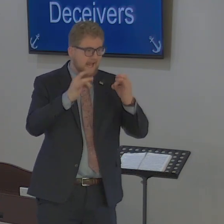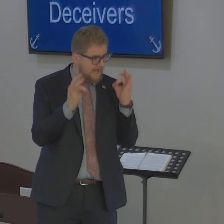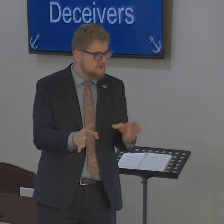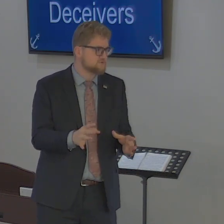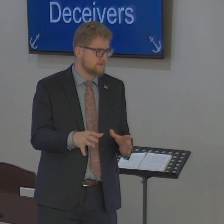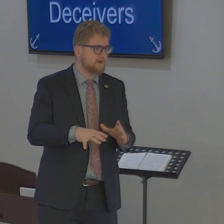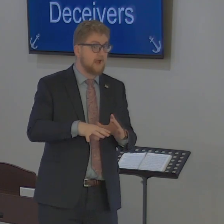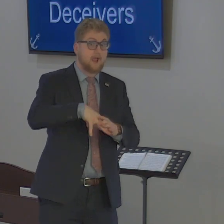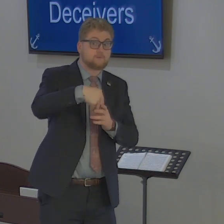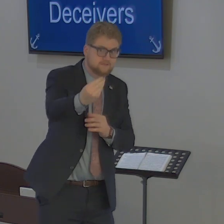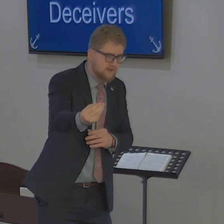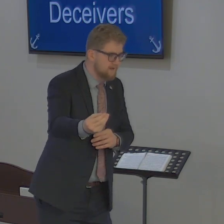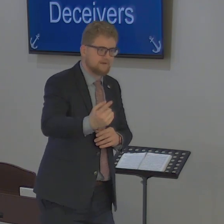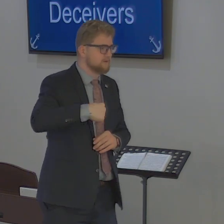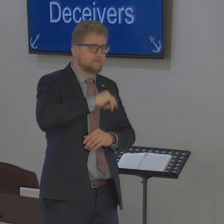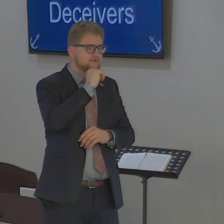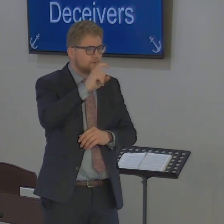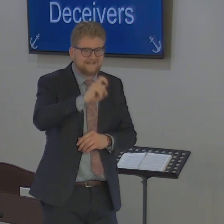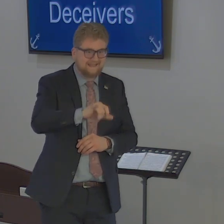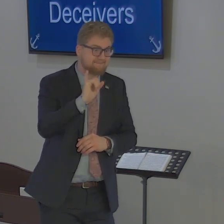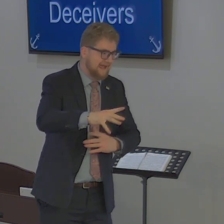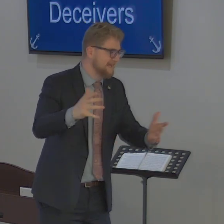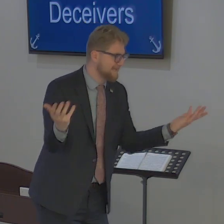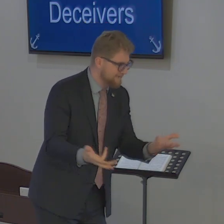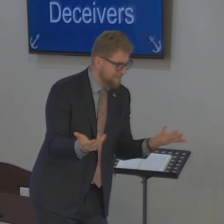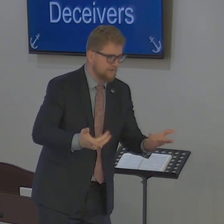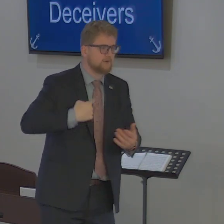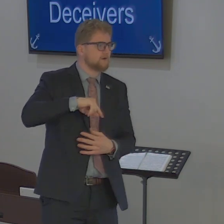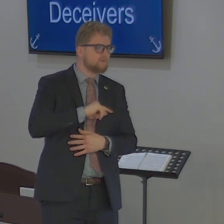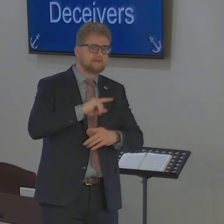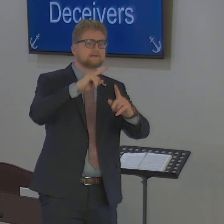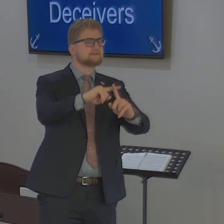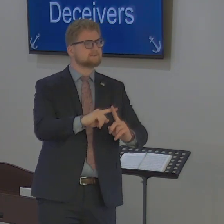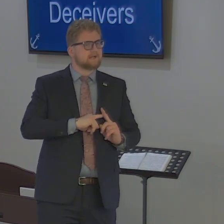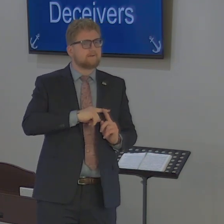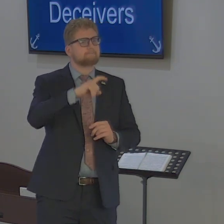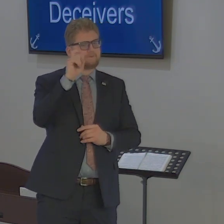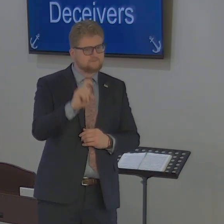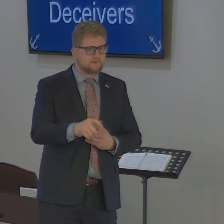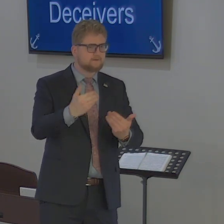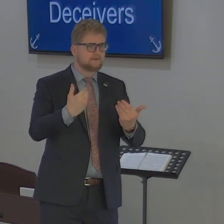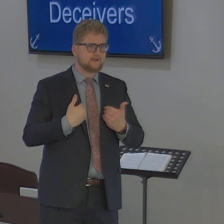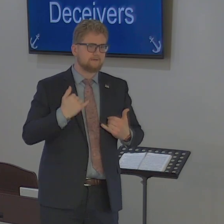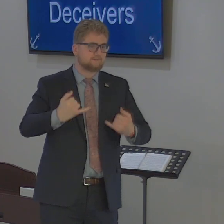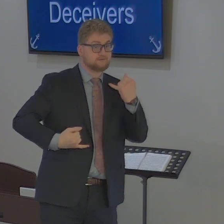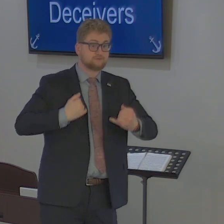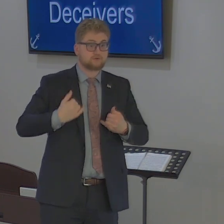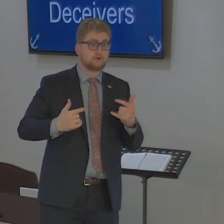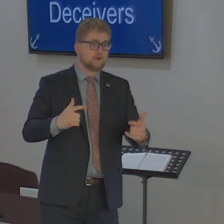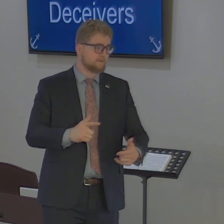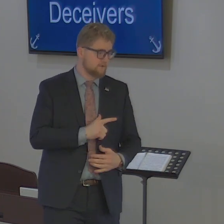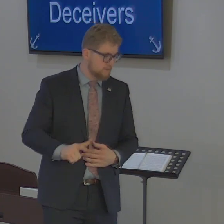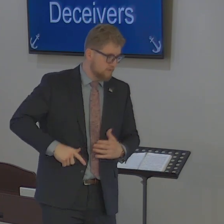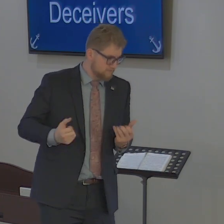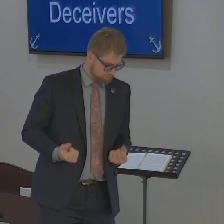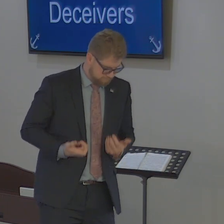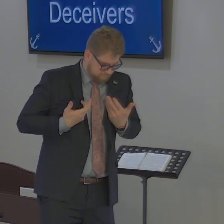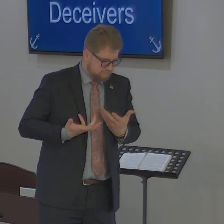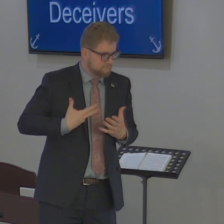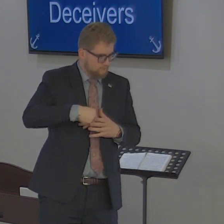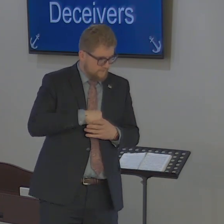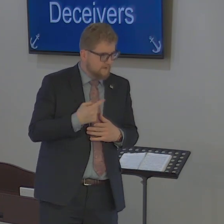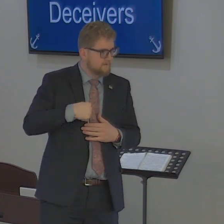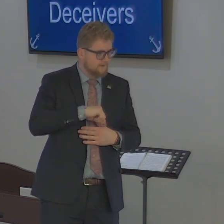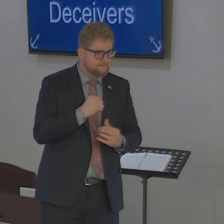don't need it in here. And truthfully, those of us that have been born again ought to have the joy of the Lord within us to make sure that we are helping